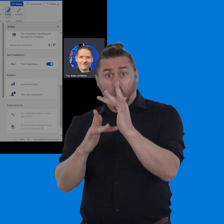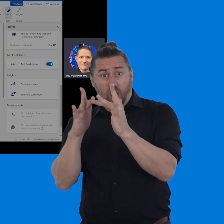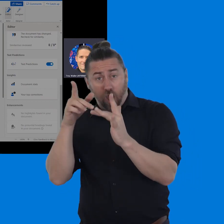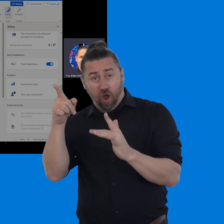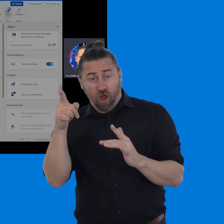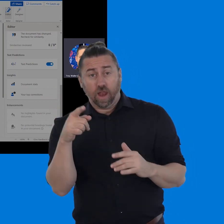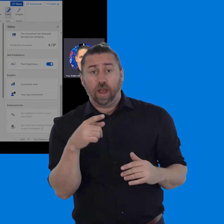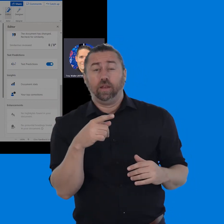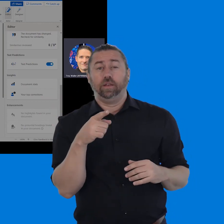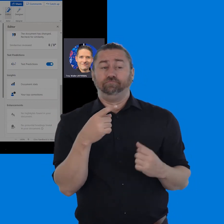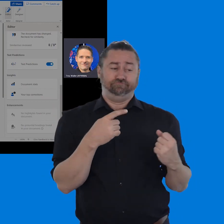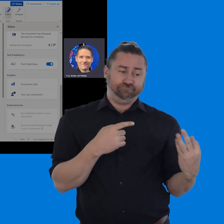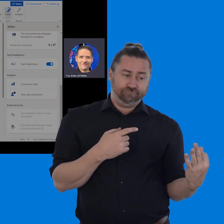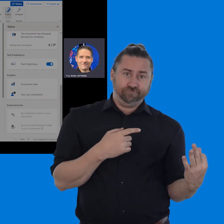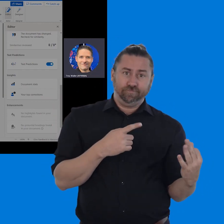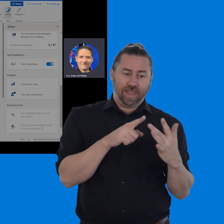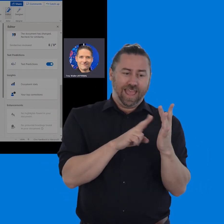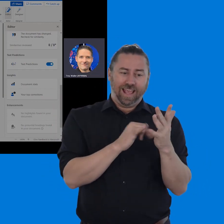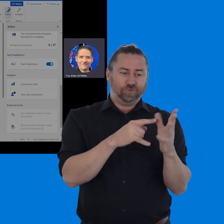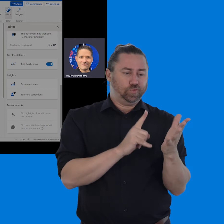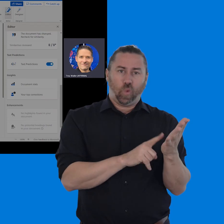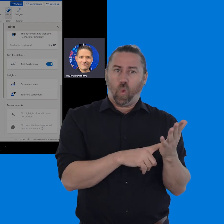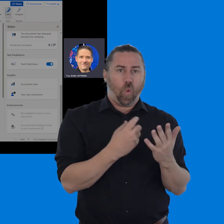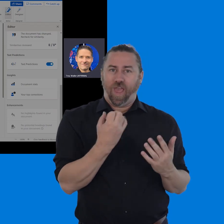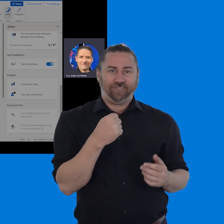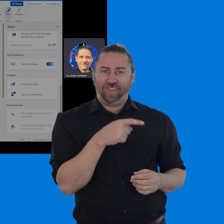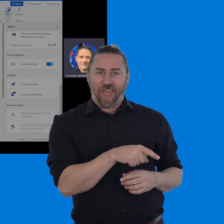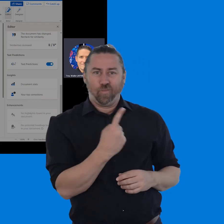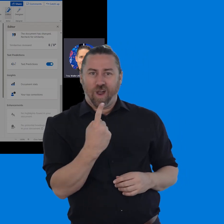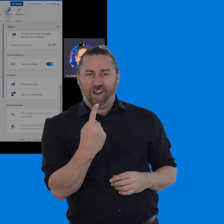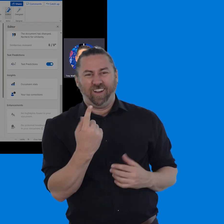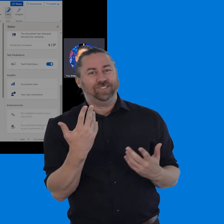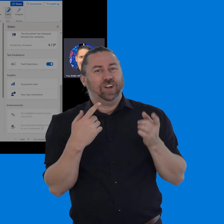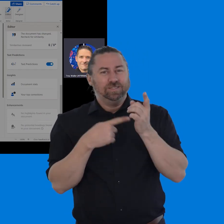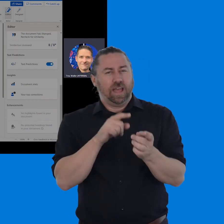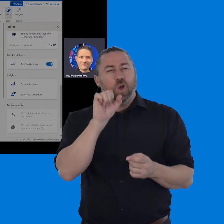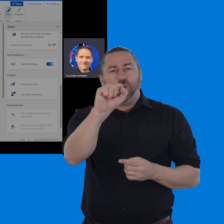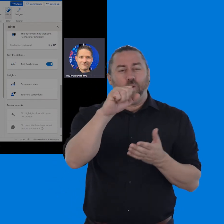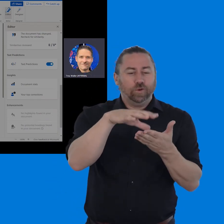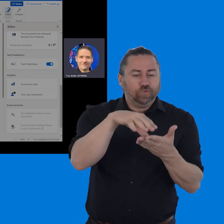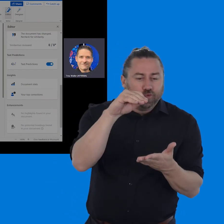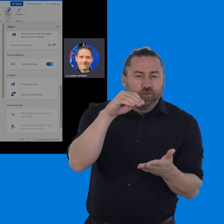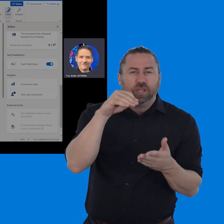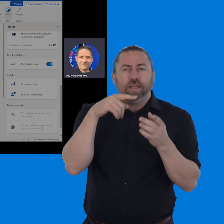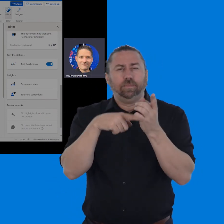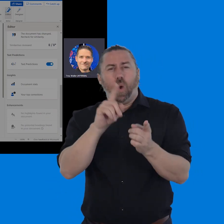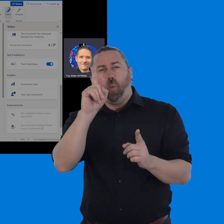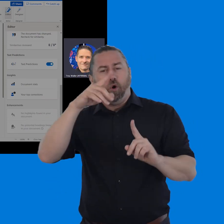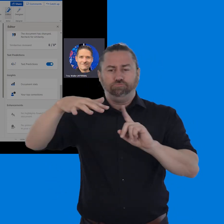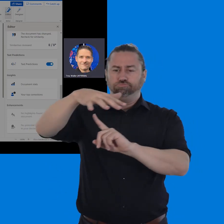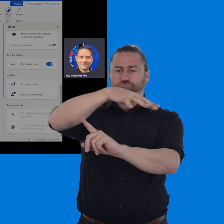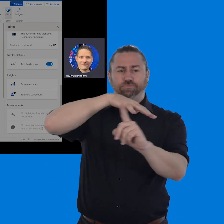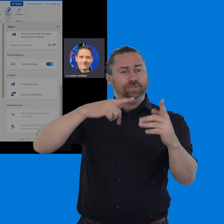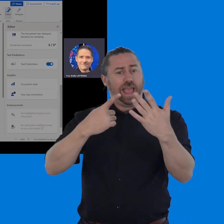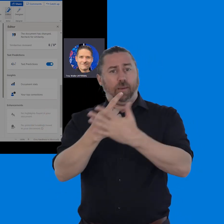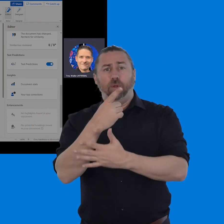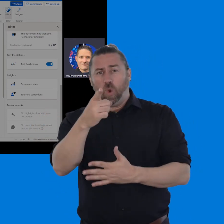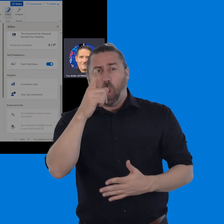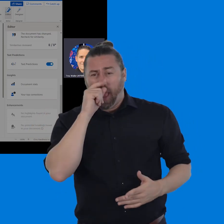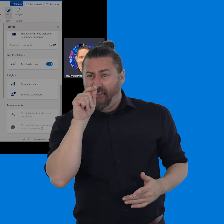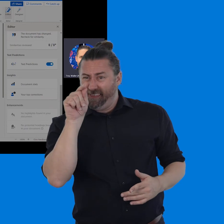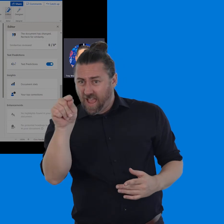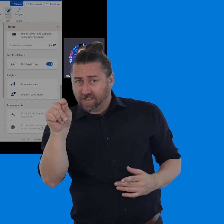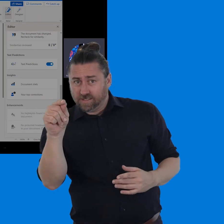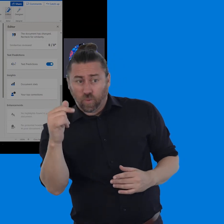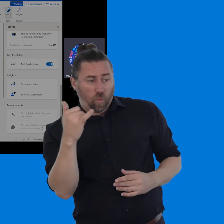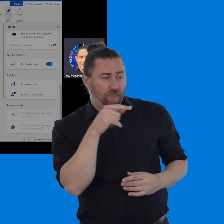that's in the online version, in the browser-based version, that's not in the fully installed version. So depending on the student, depending on the context,